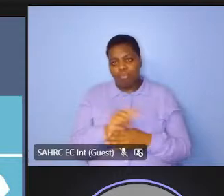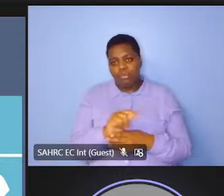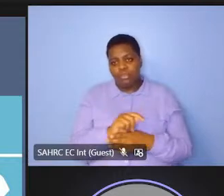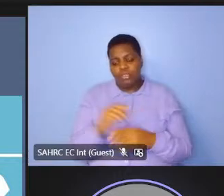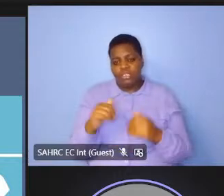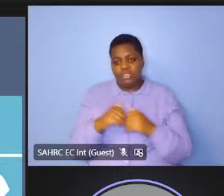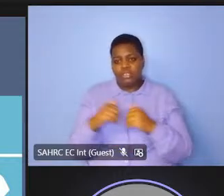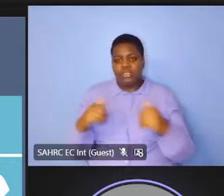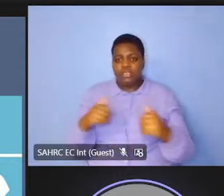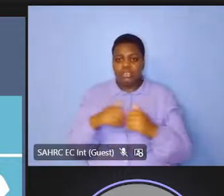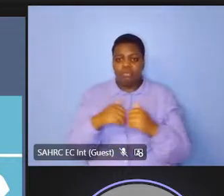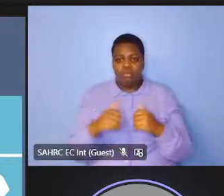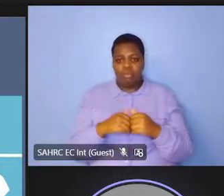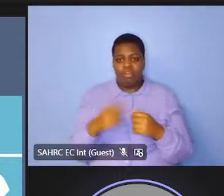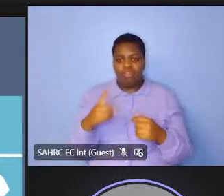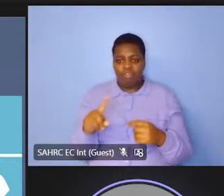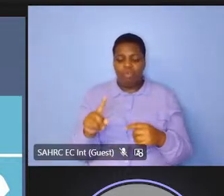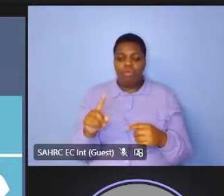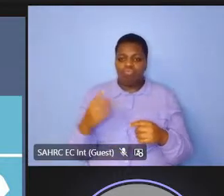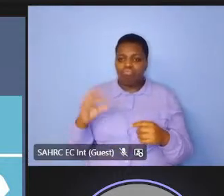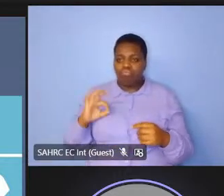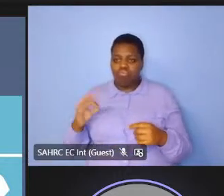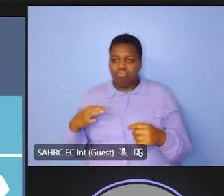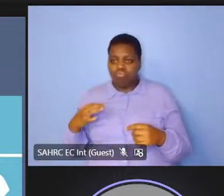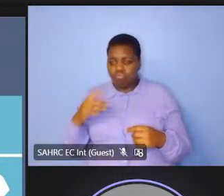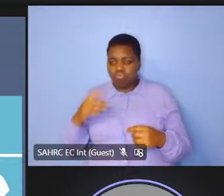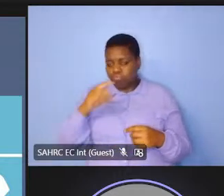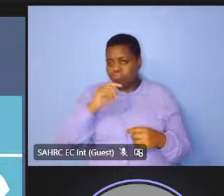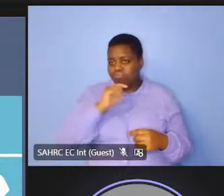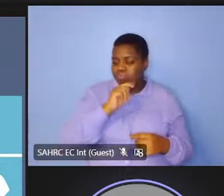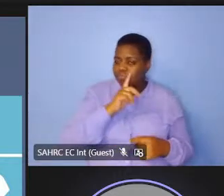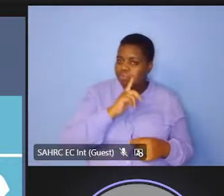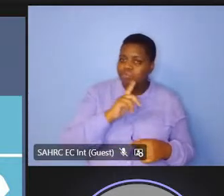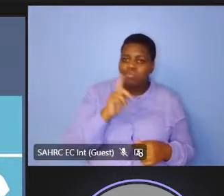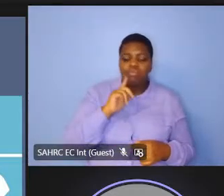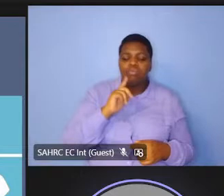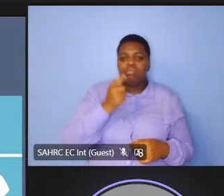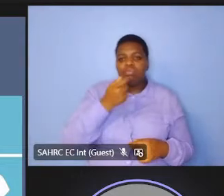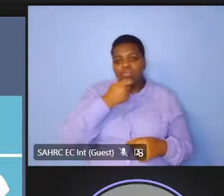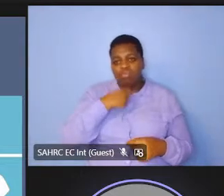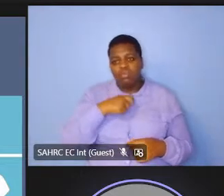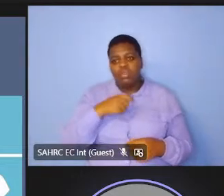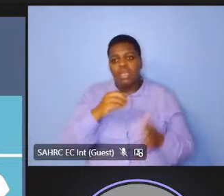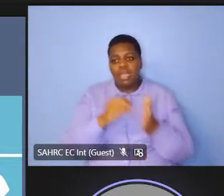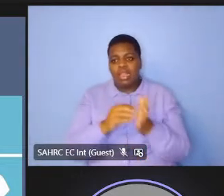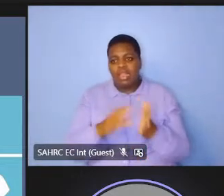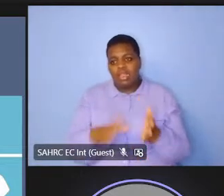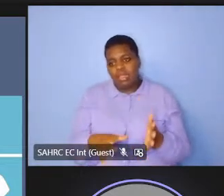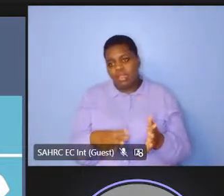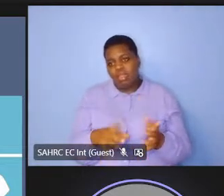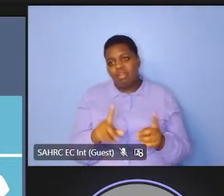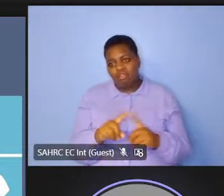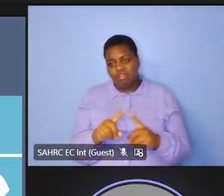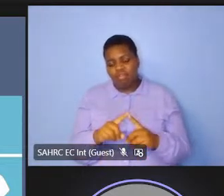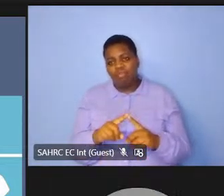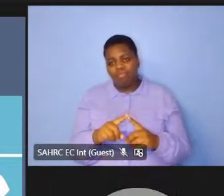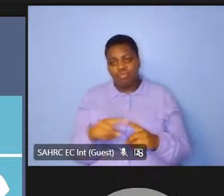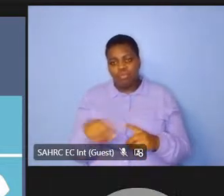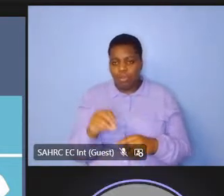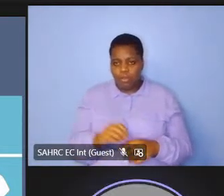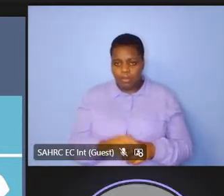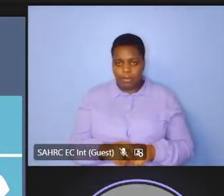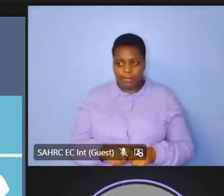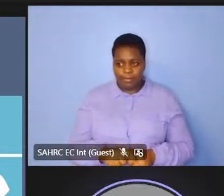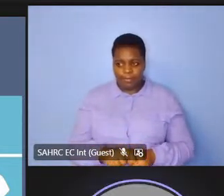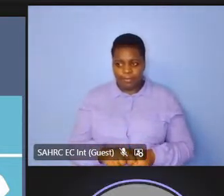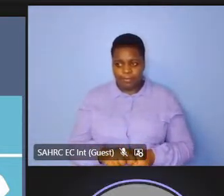discriminatory, particularly for transgender learners, for LGBTI learners, and also for cisgender learners.